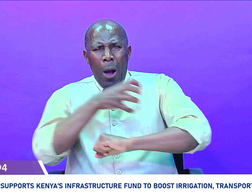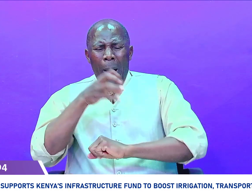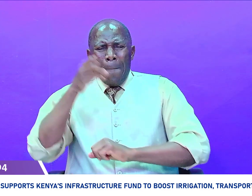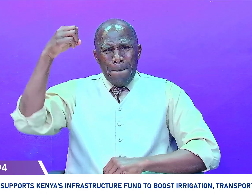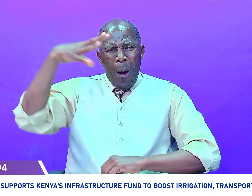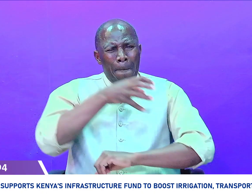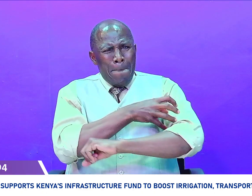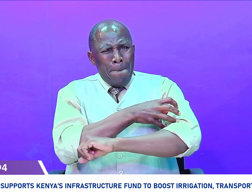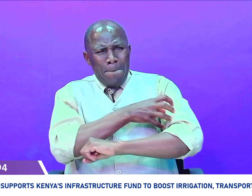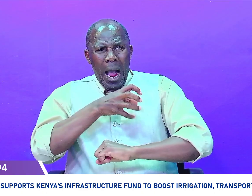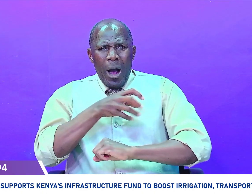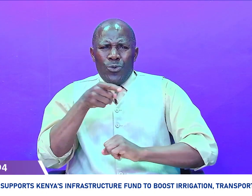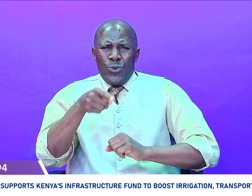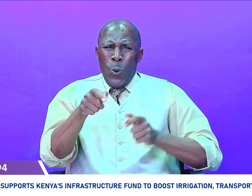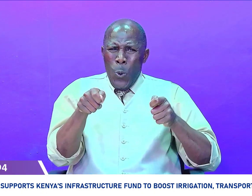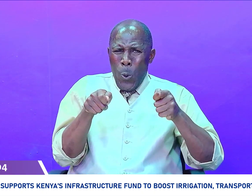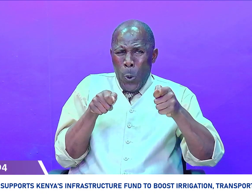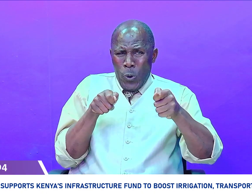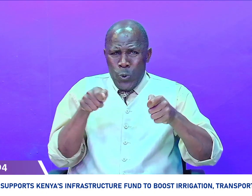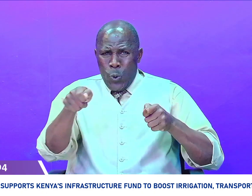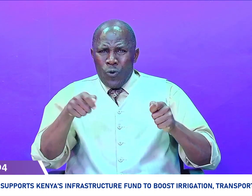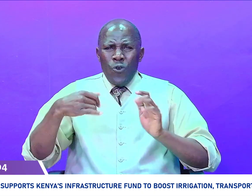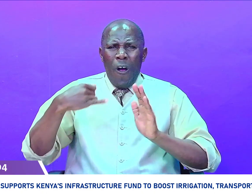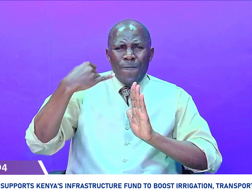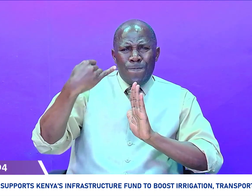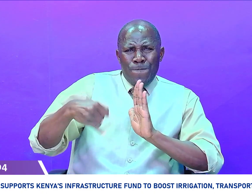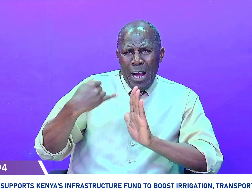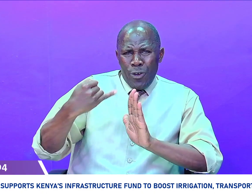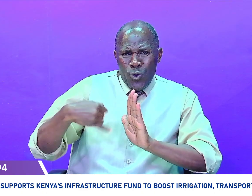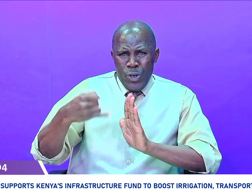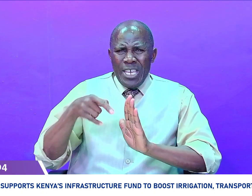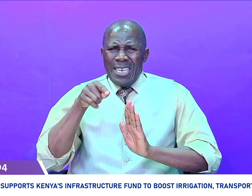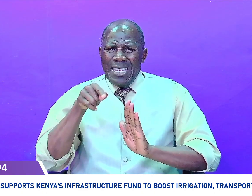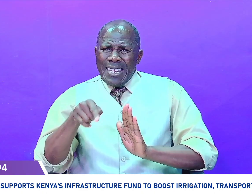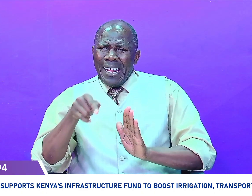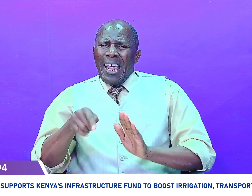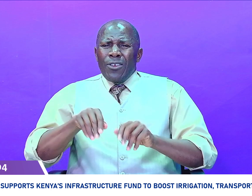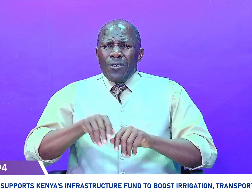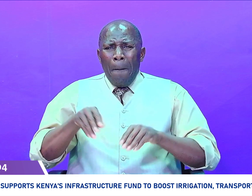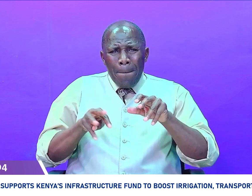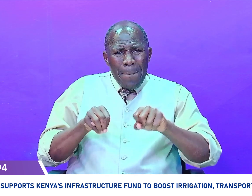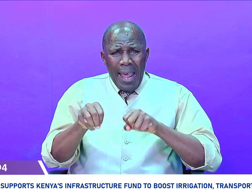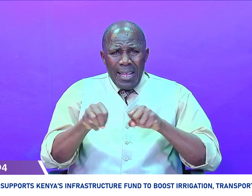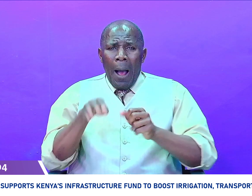megawatts of power to drive industrialization and manufacturing.